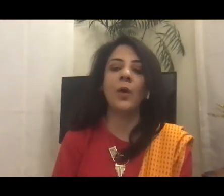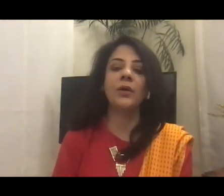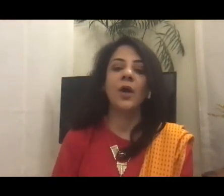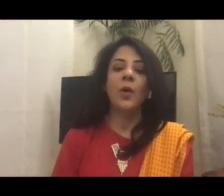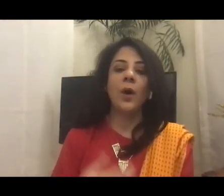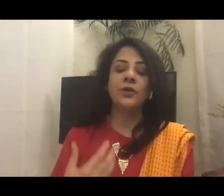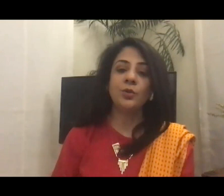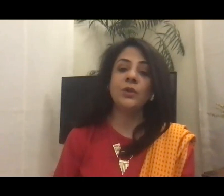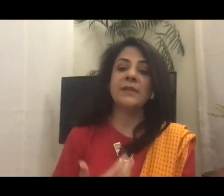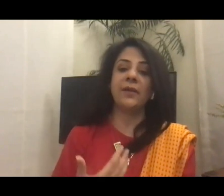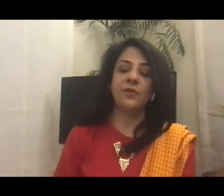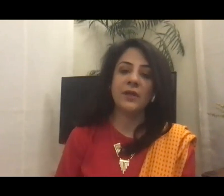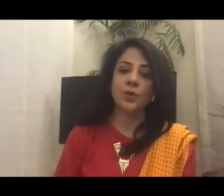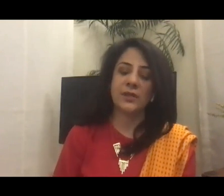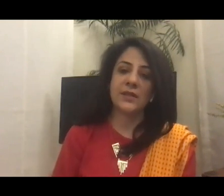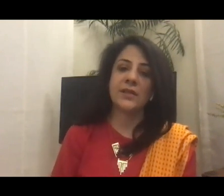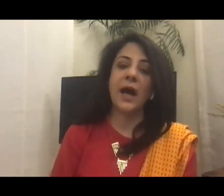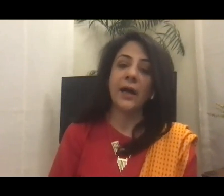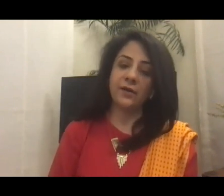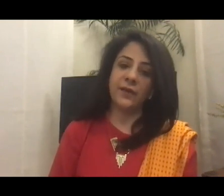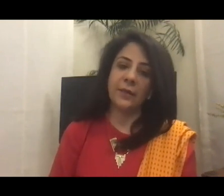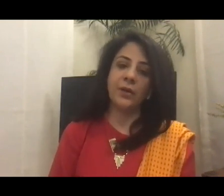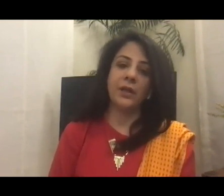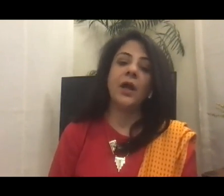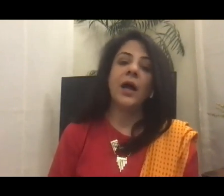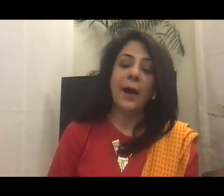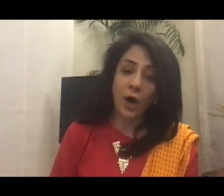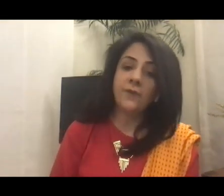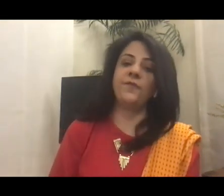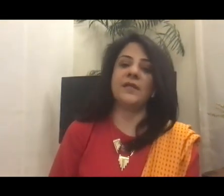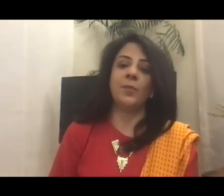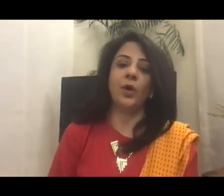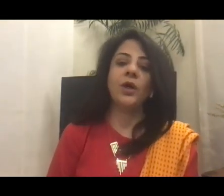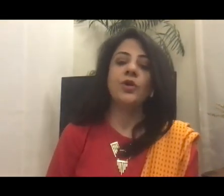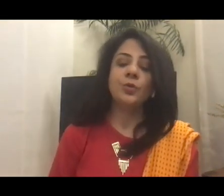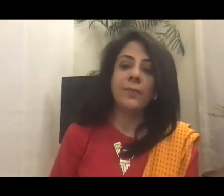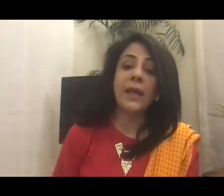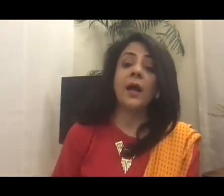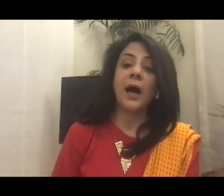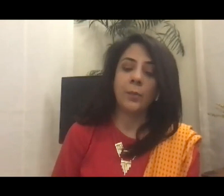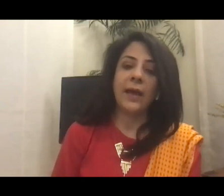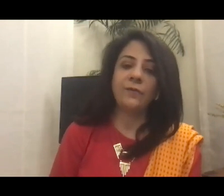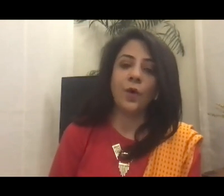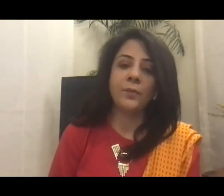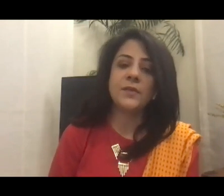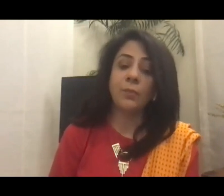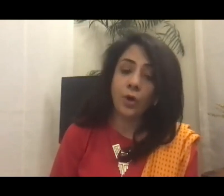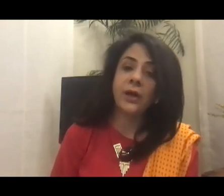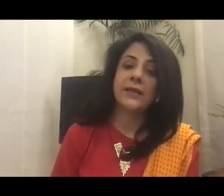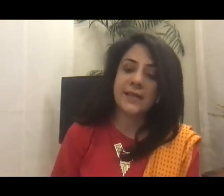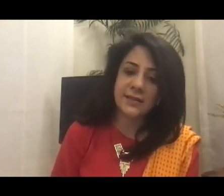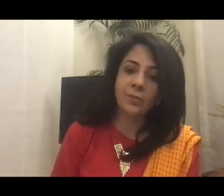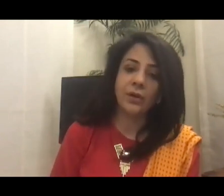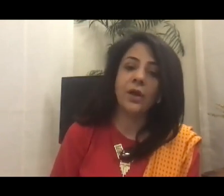us about what tools and resources are available on Facebook to make our platforms